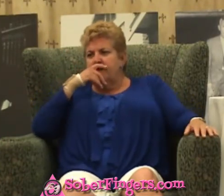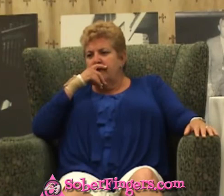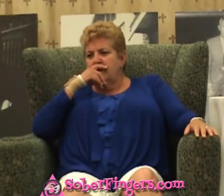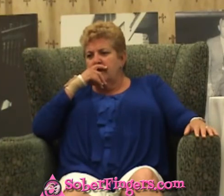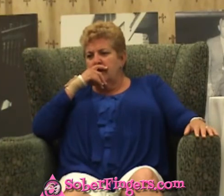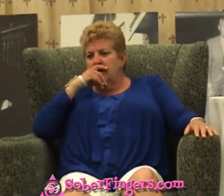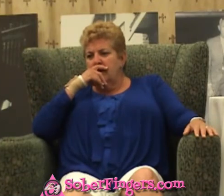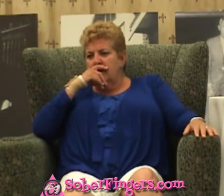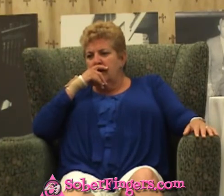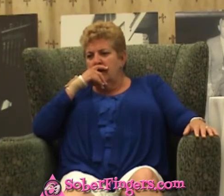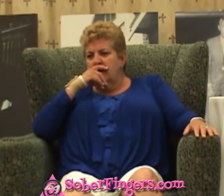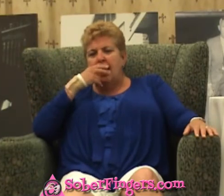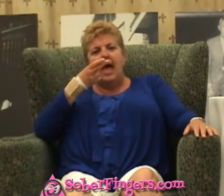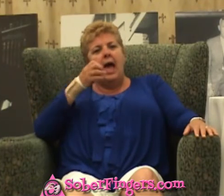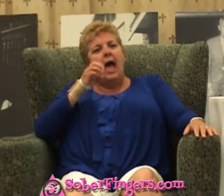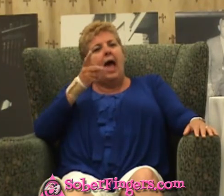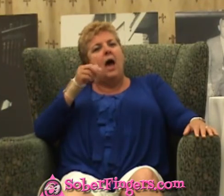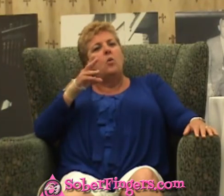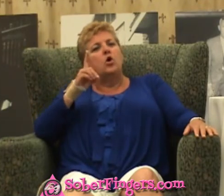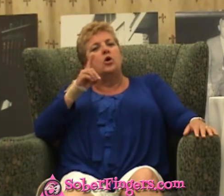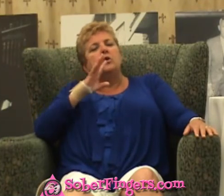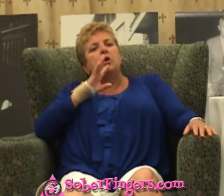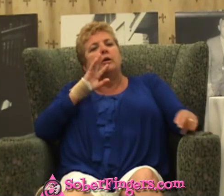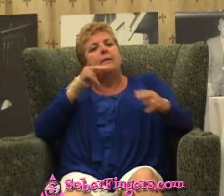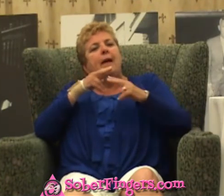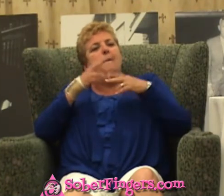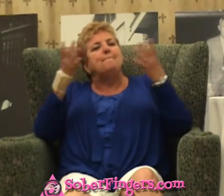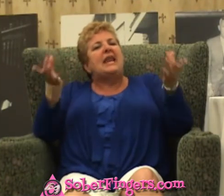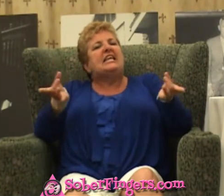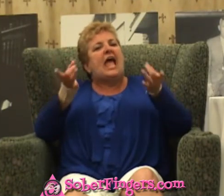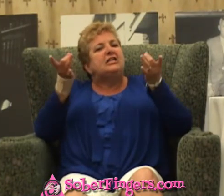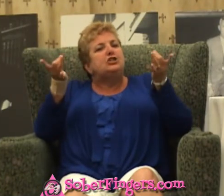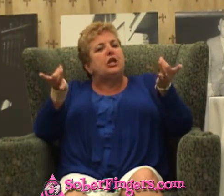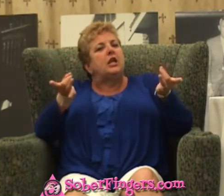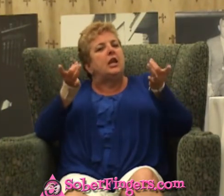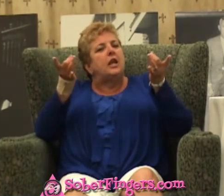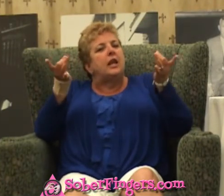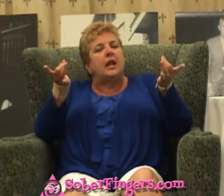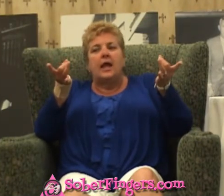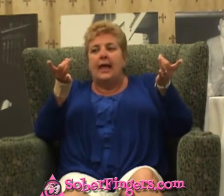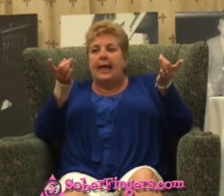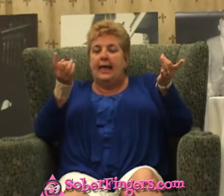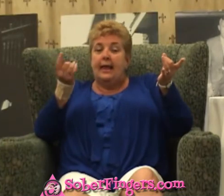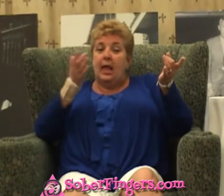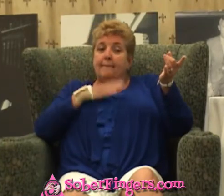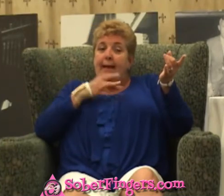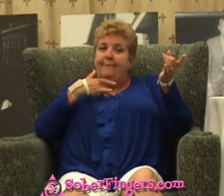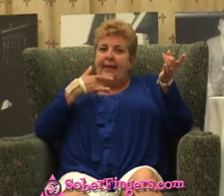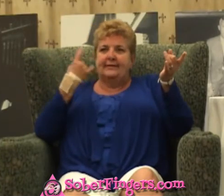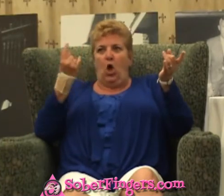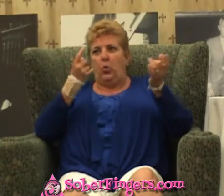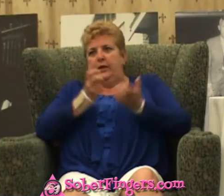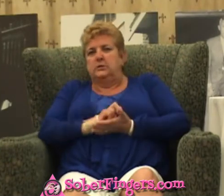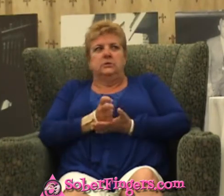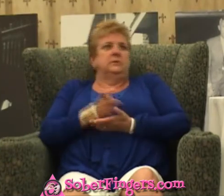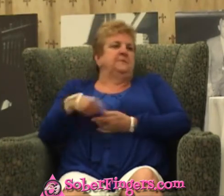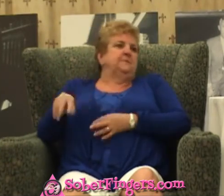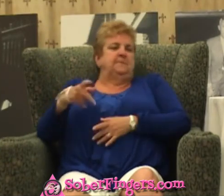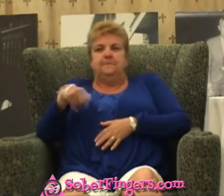alluded to a little bit. You know, there's meditations of sorts, and I've always been a mover. I've told you that. I have to get my body out of the way first,